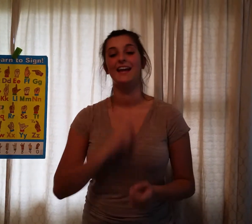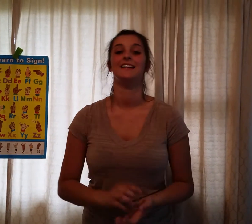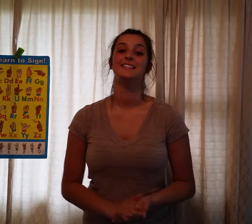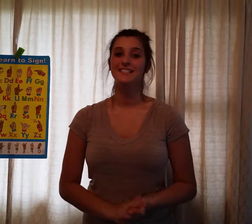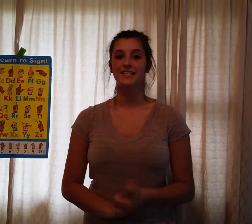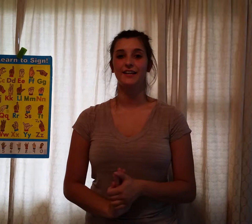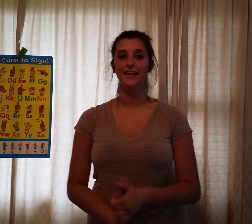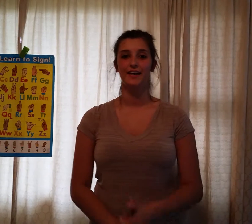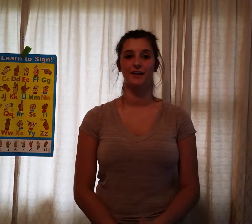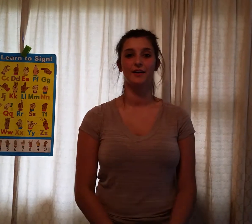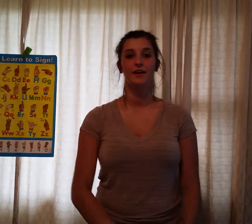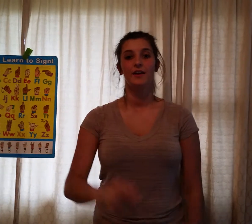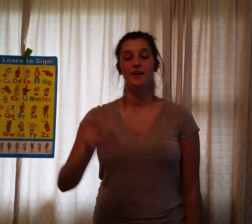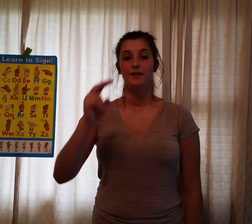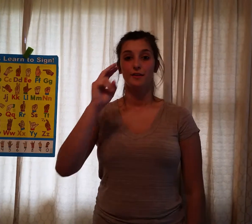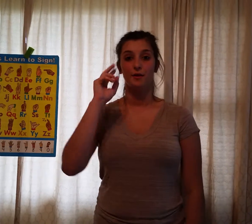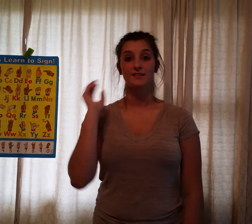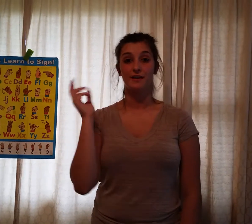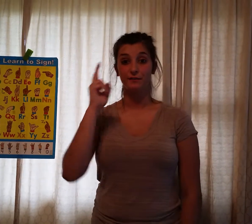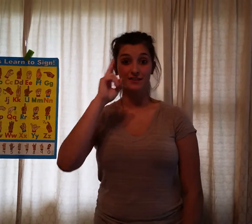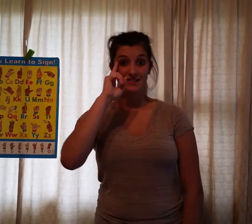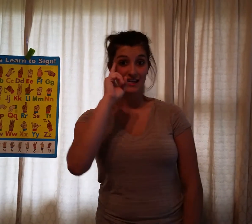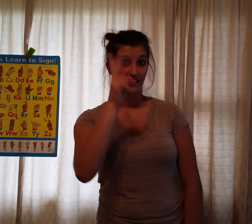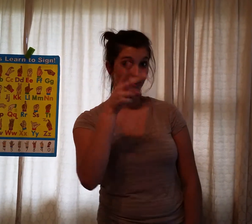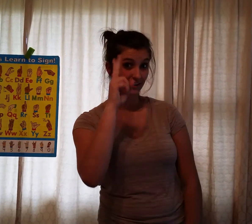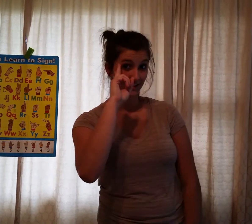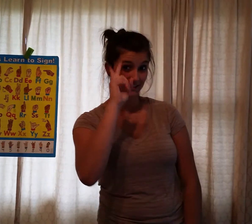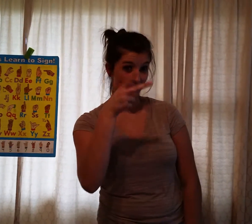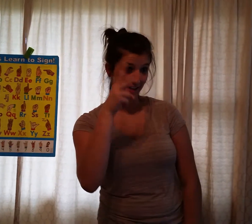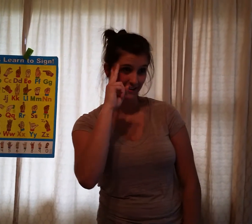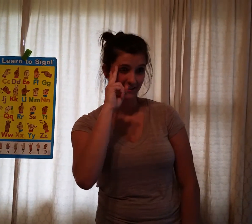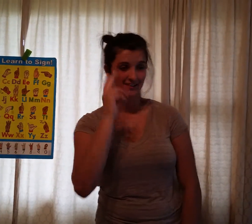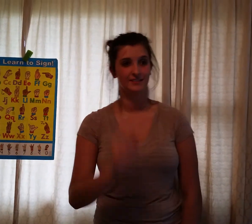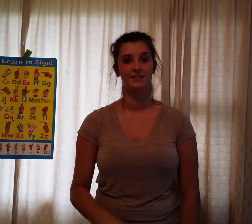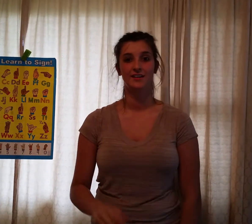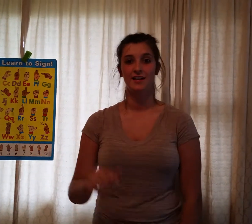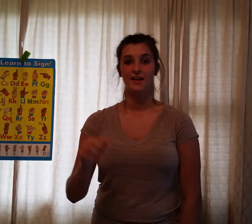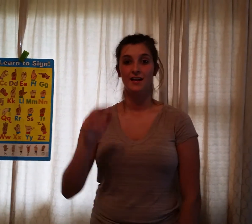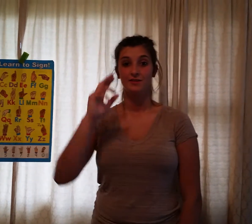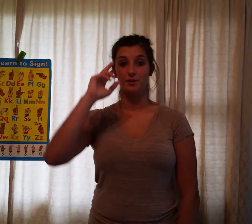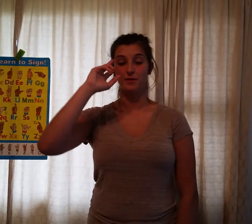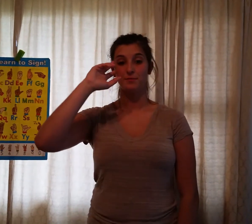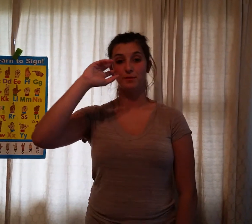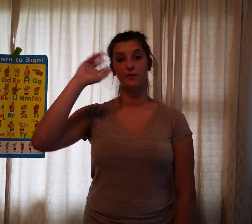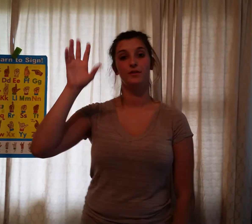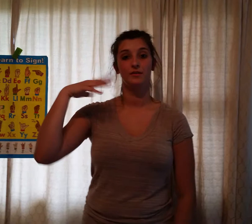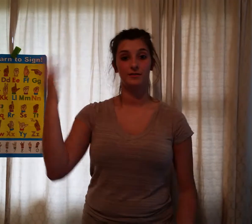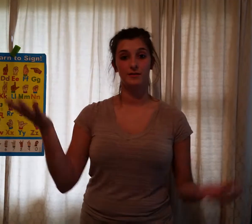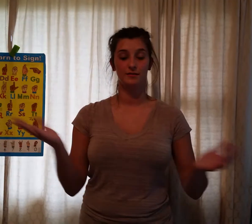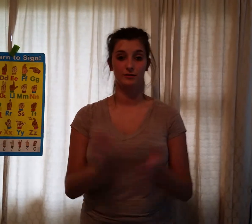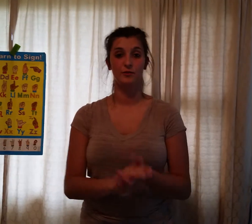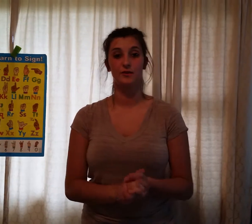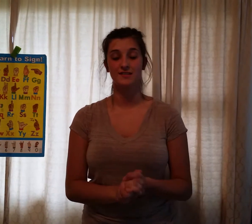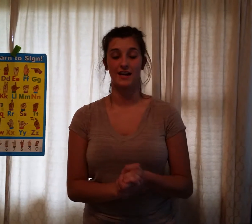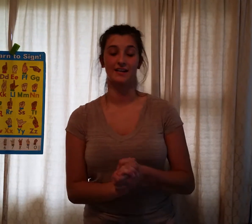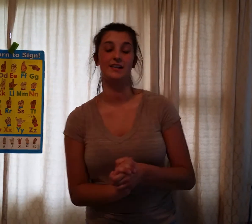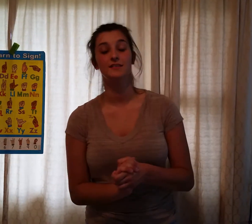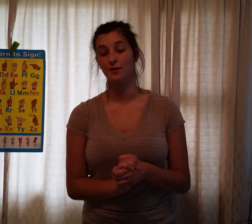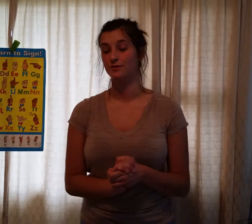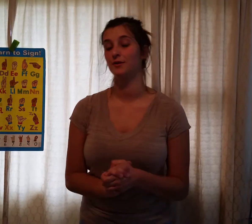And see you later. The sign for C is this. So people who are signing, those who are